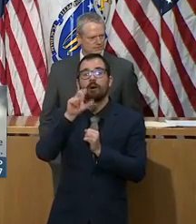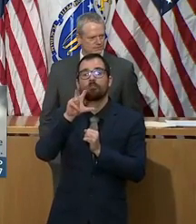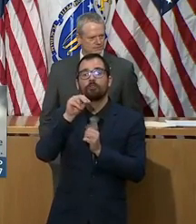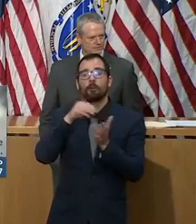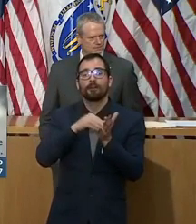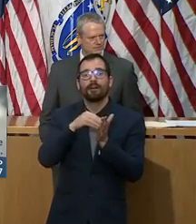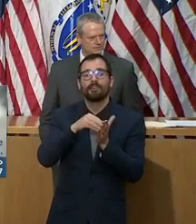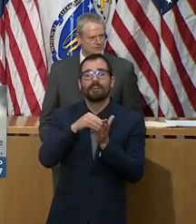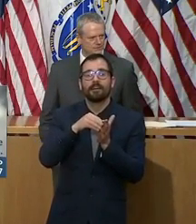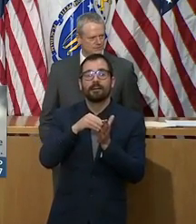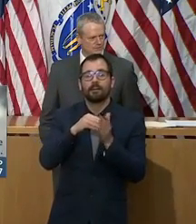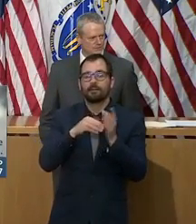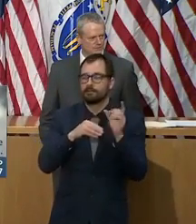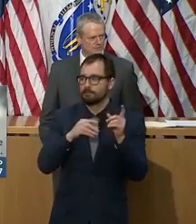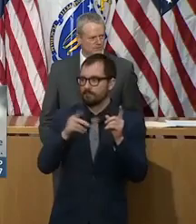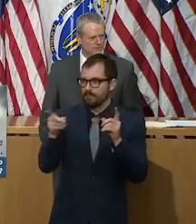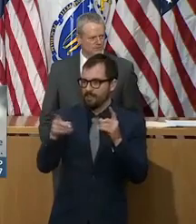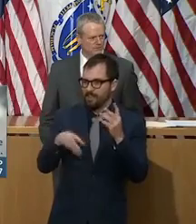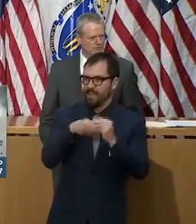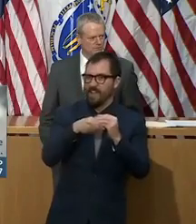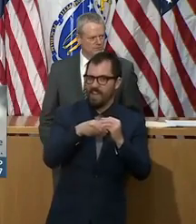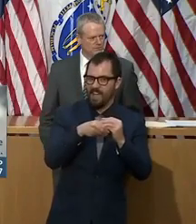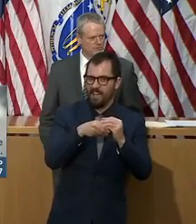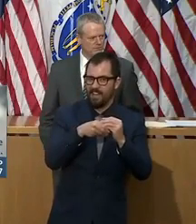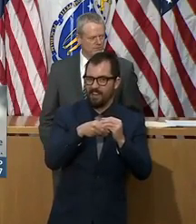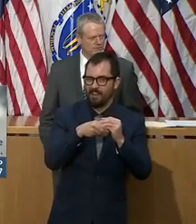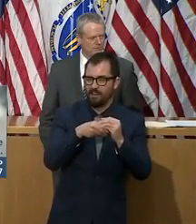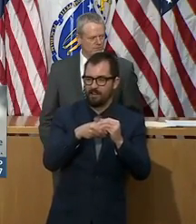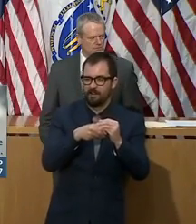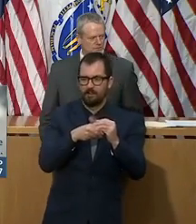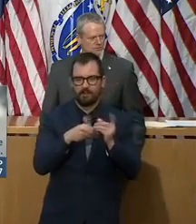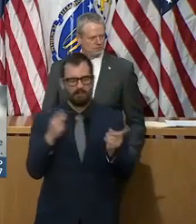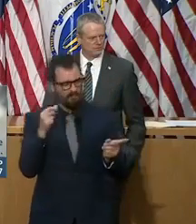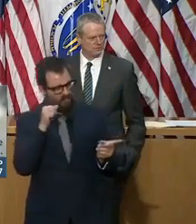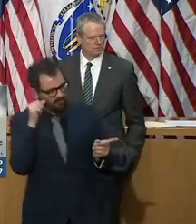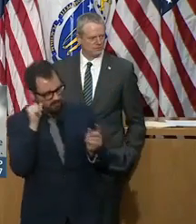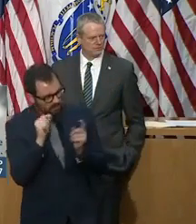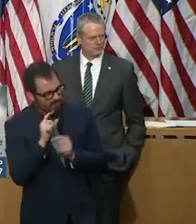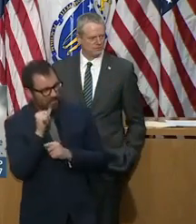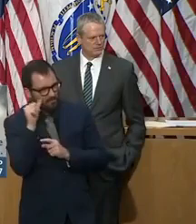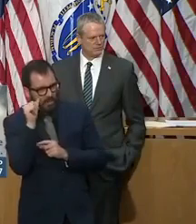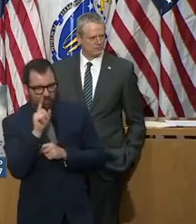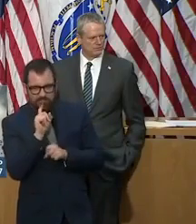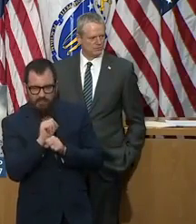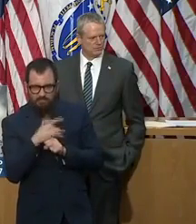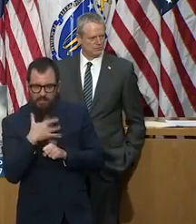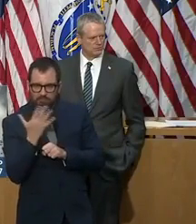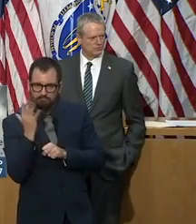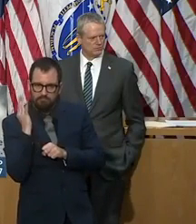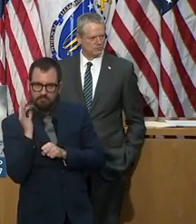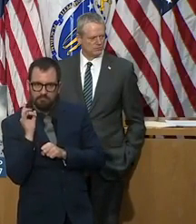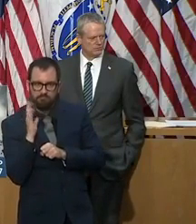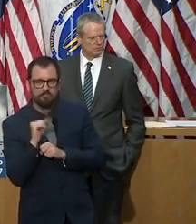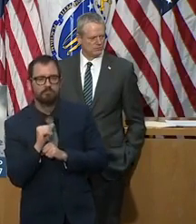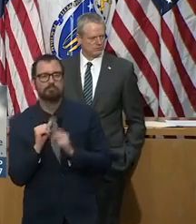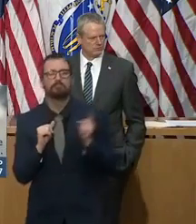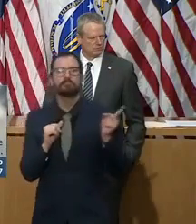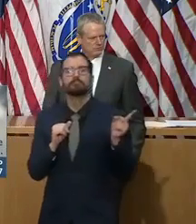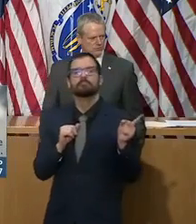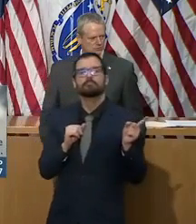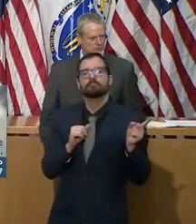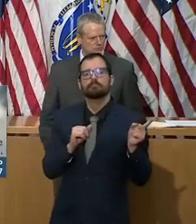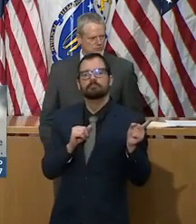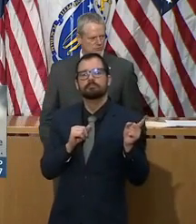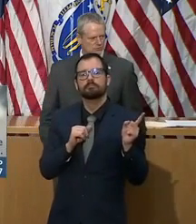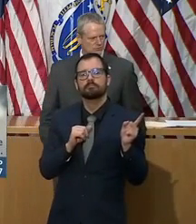Sorry. Do you think it would be feasible for be part of the mobile testing program that involves people ordering test kits and clinical staff